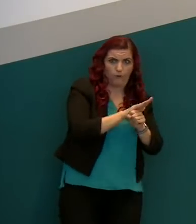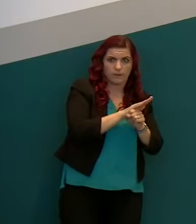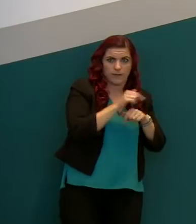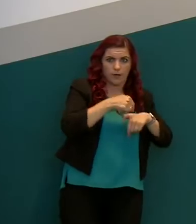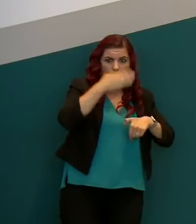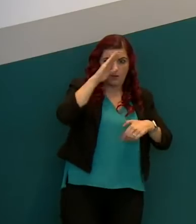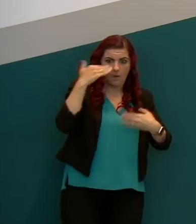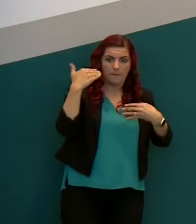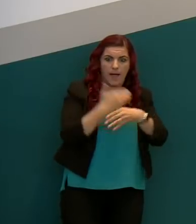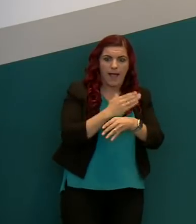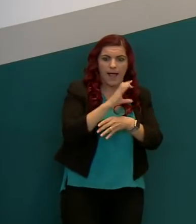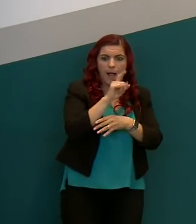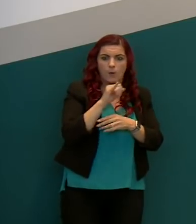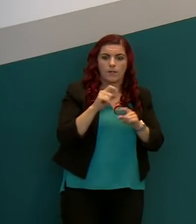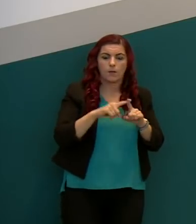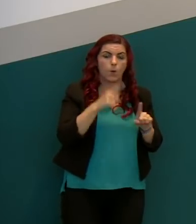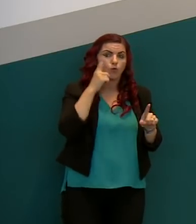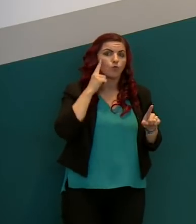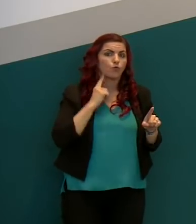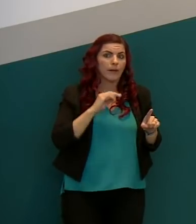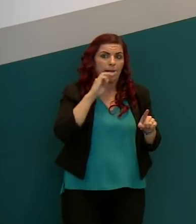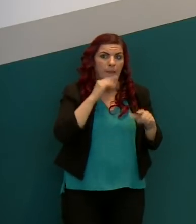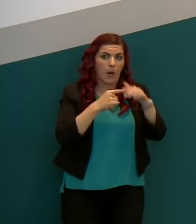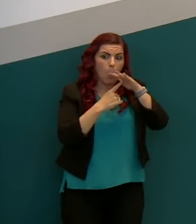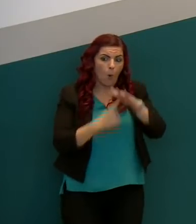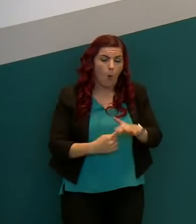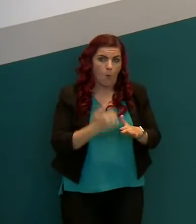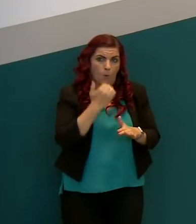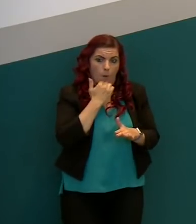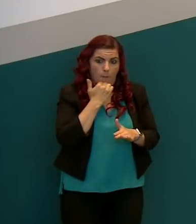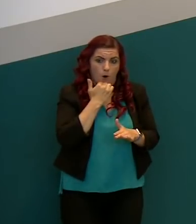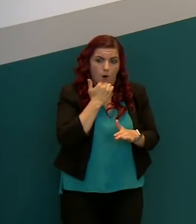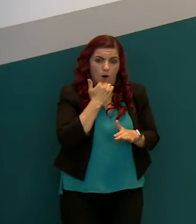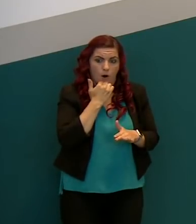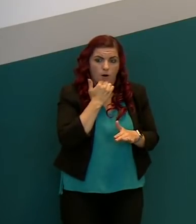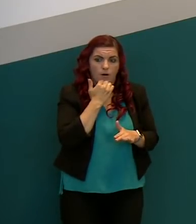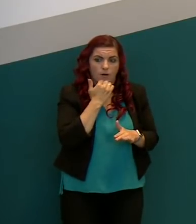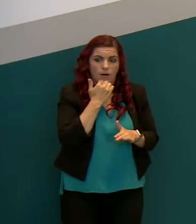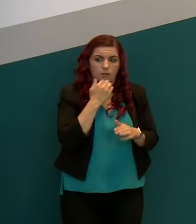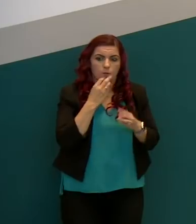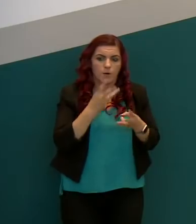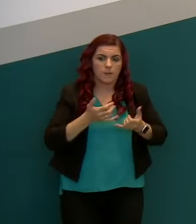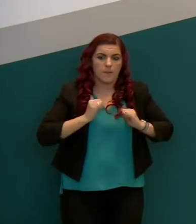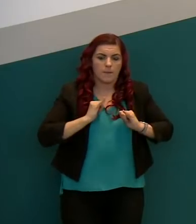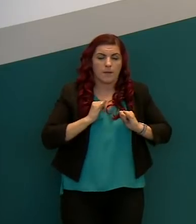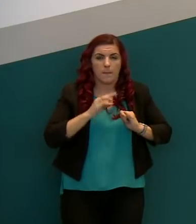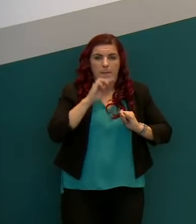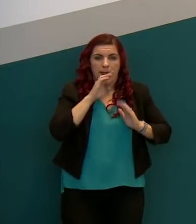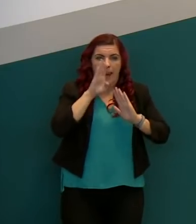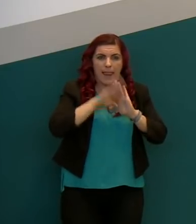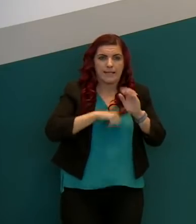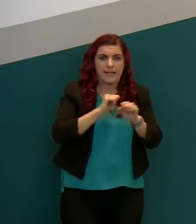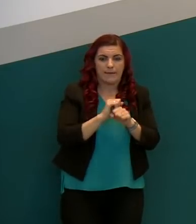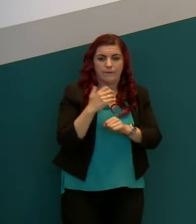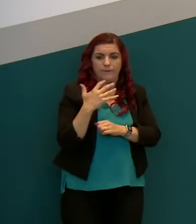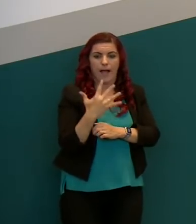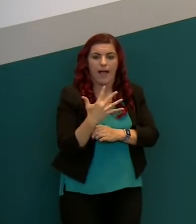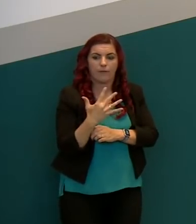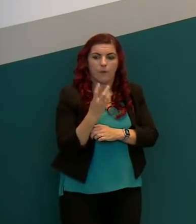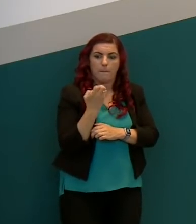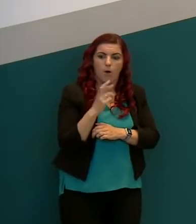by county. So green reflects very low incidence. In order to remain green here, you have to have an incidence of fewer than 5